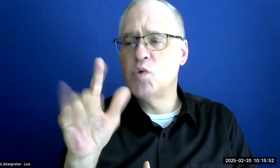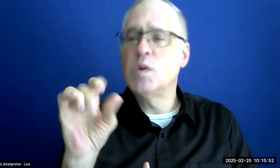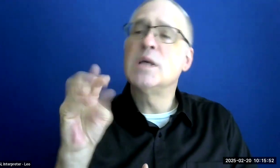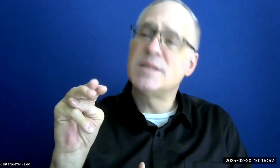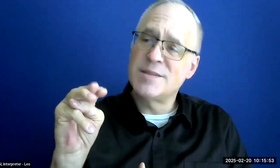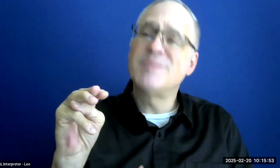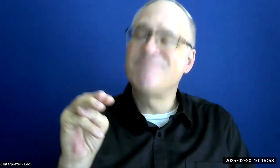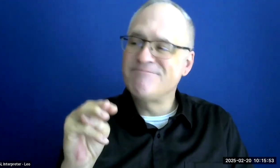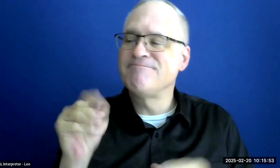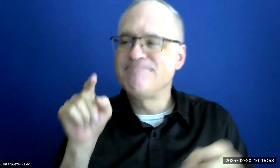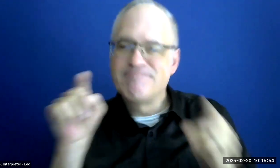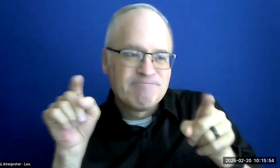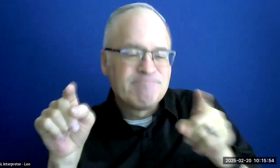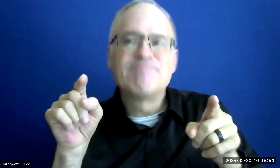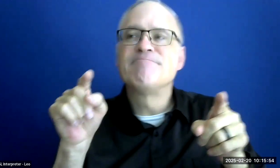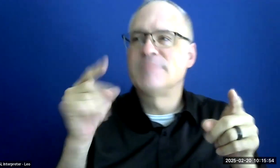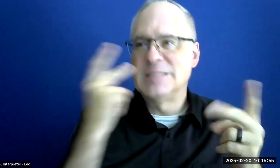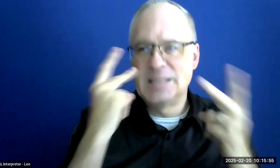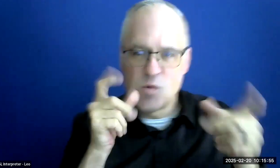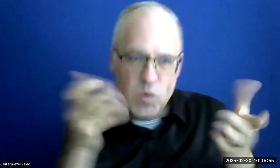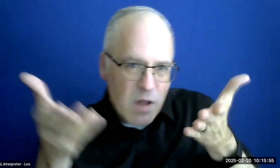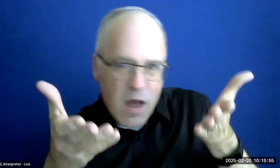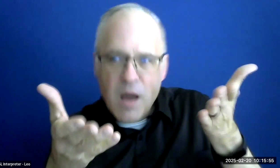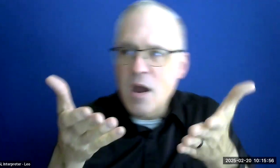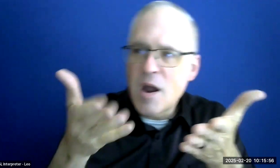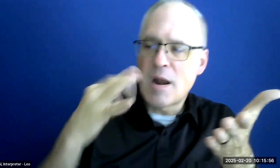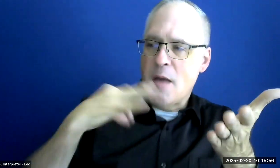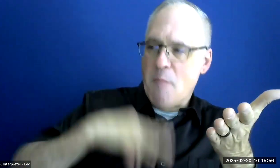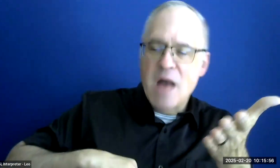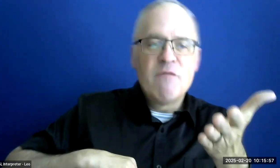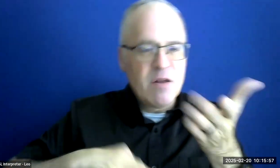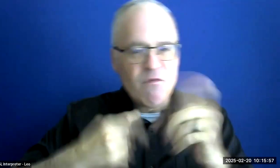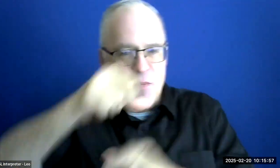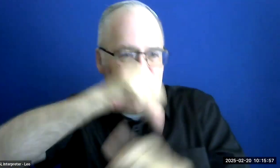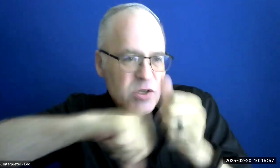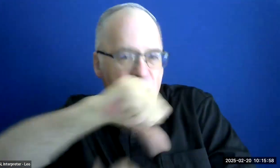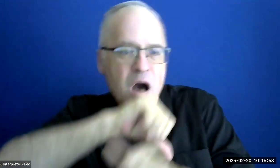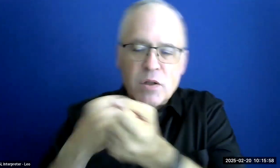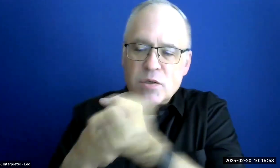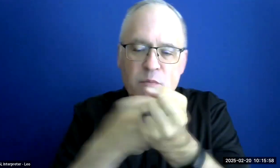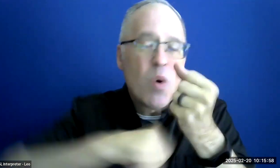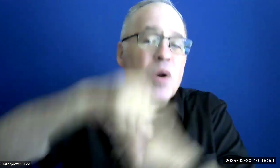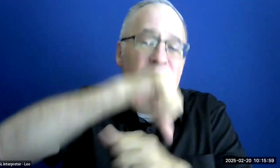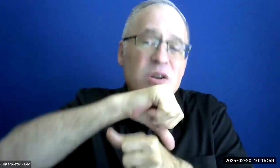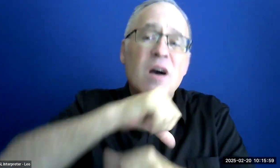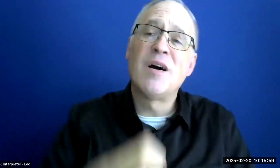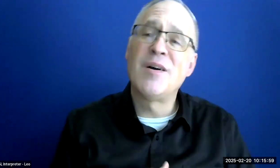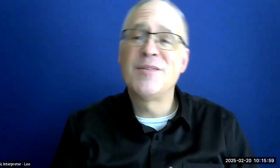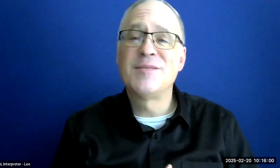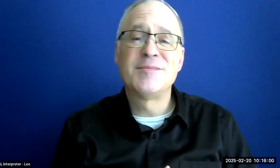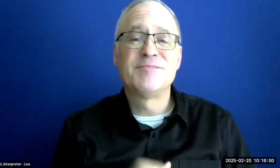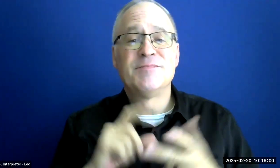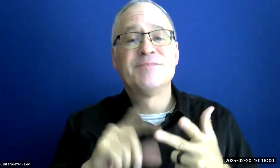parties, give and take by each party, and benefit for all parties. Third, it is